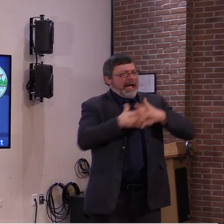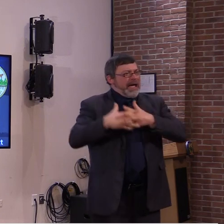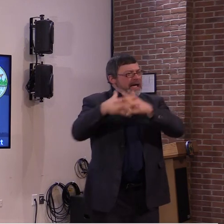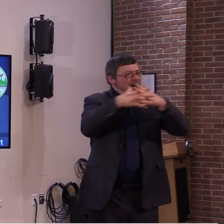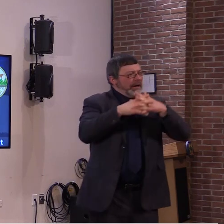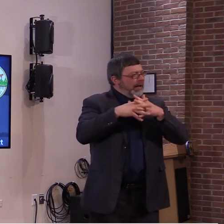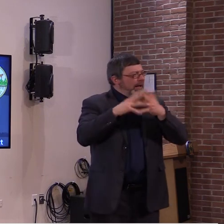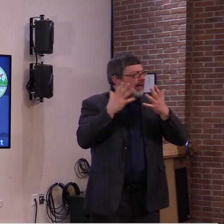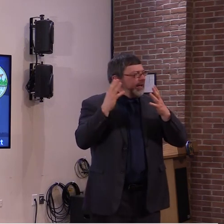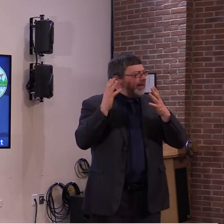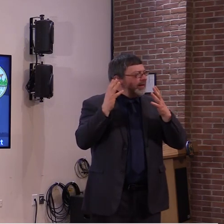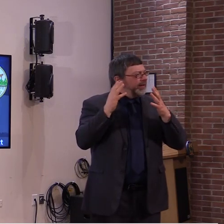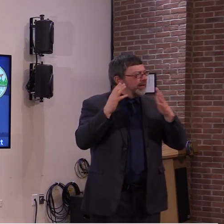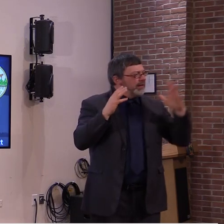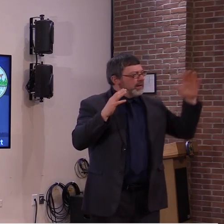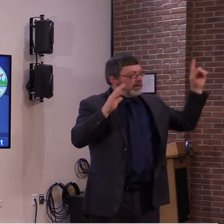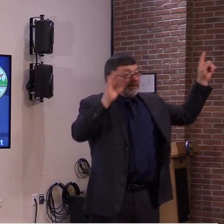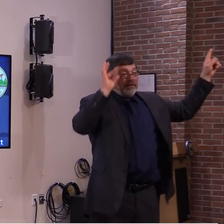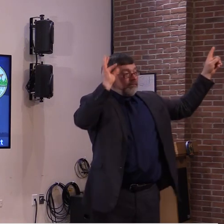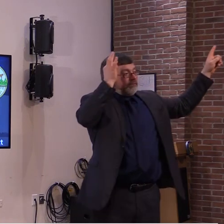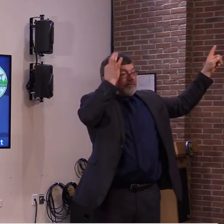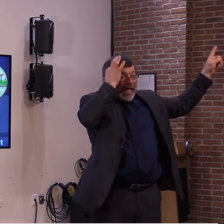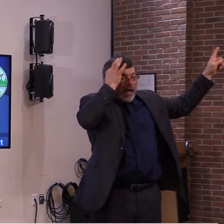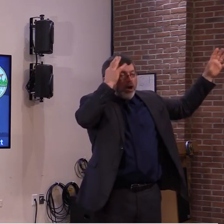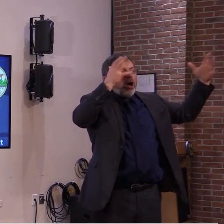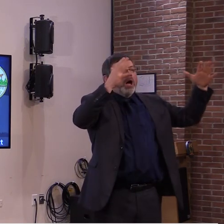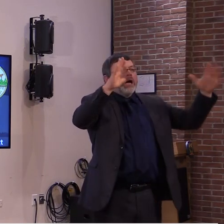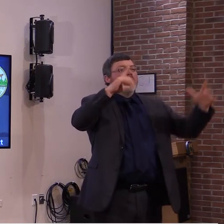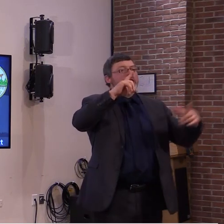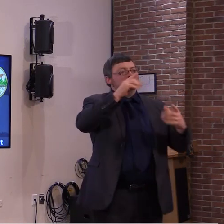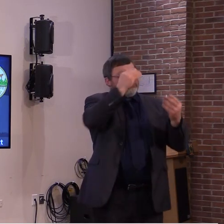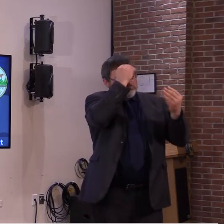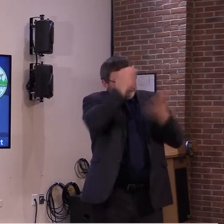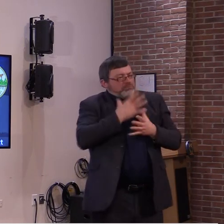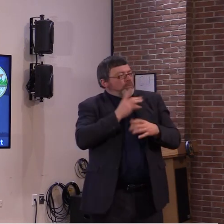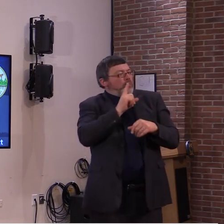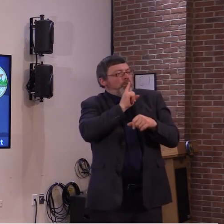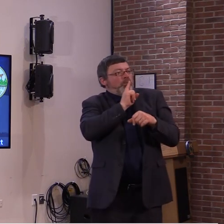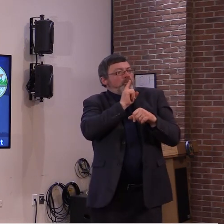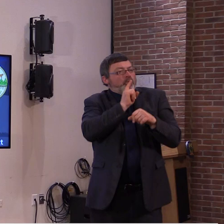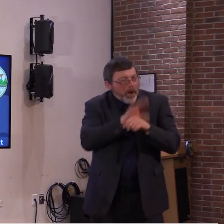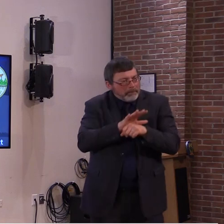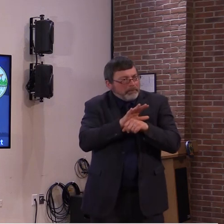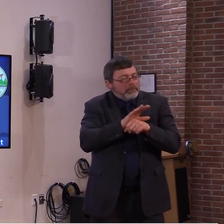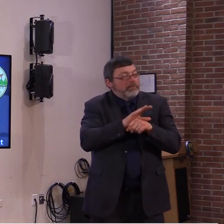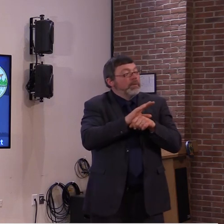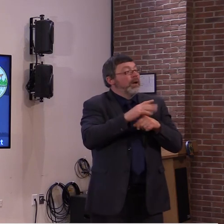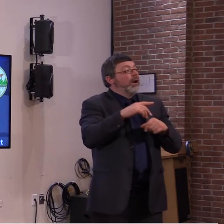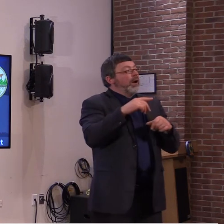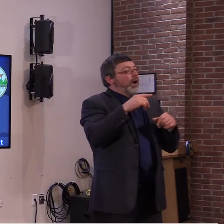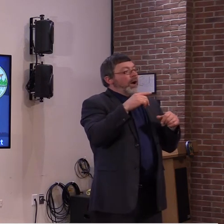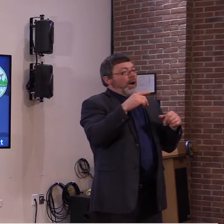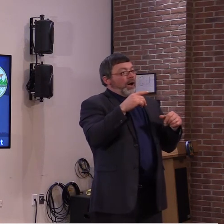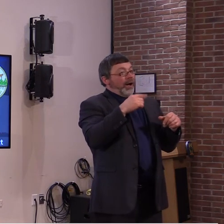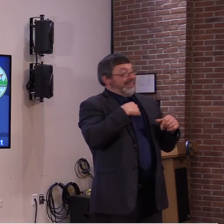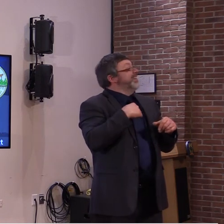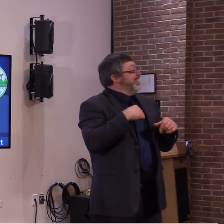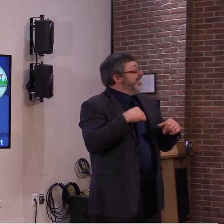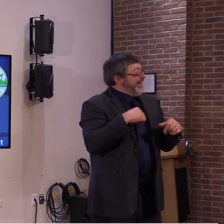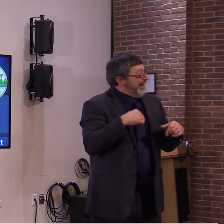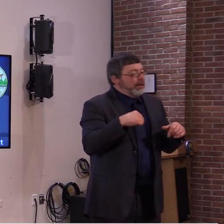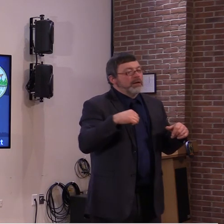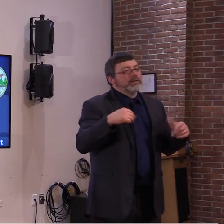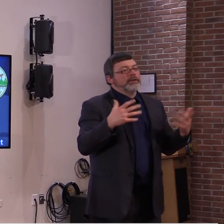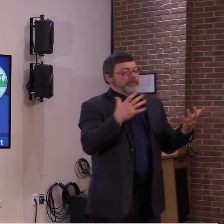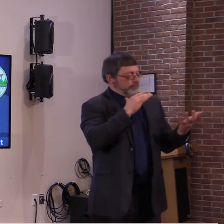government, and no one could have predicted how this would have rolled out from the federal government. To sort of say, can you predict from the federal